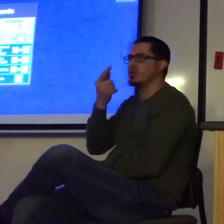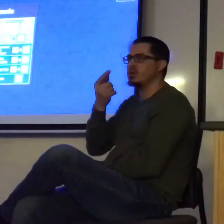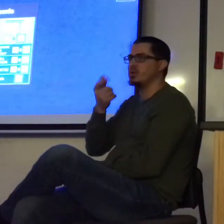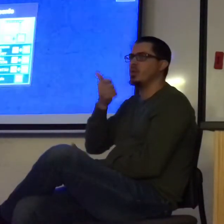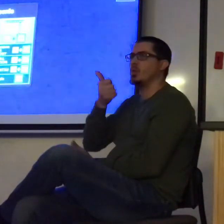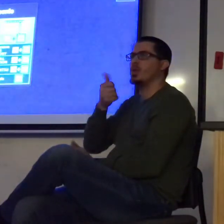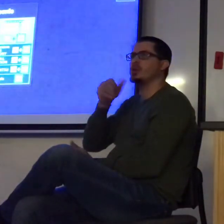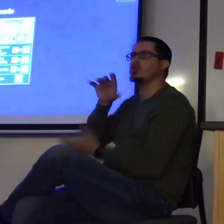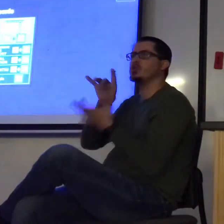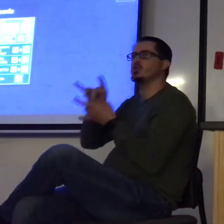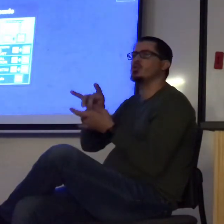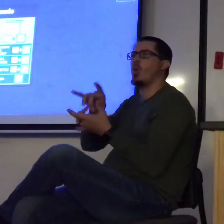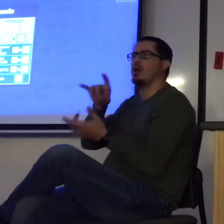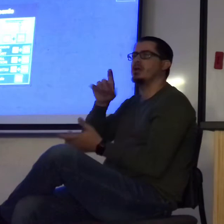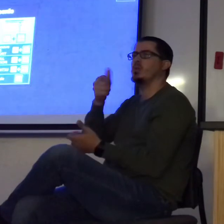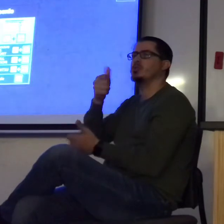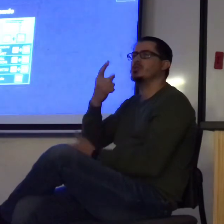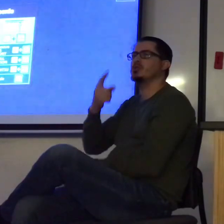joint?